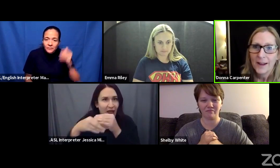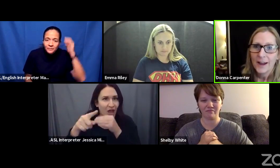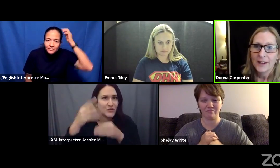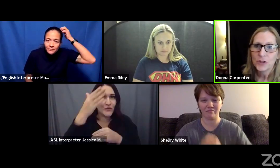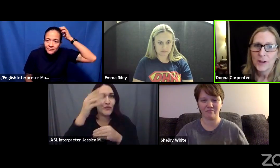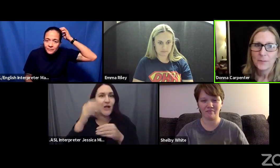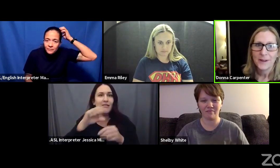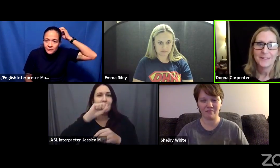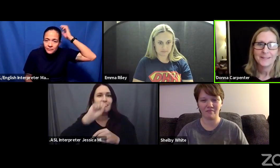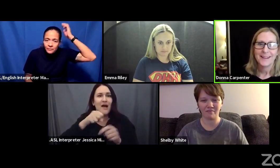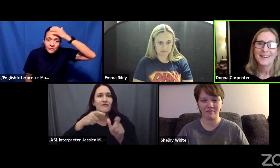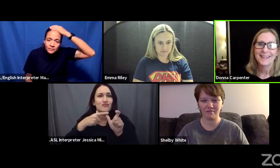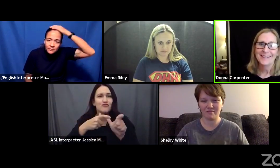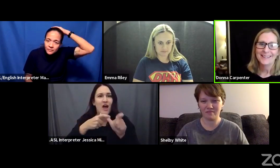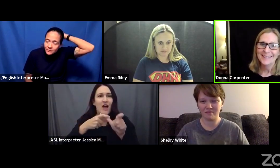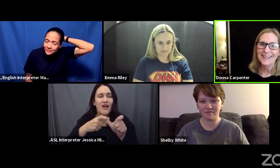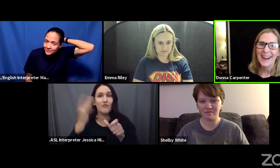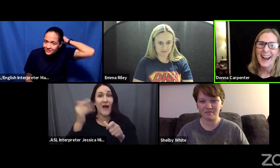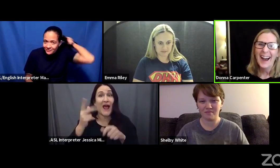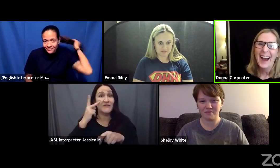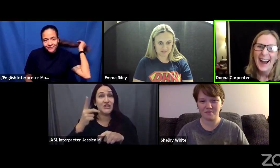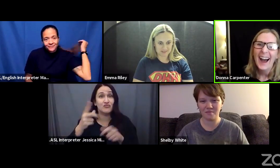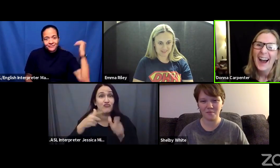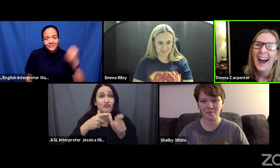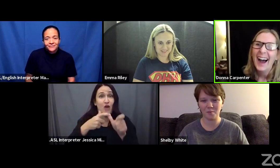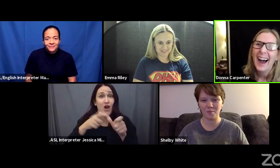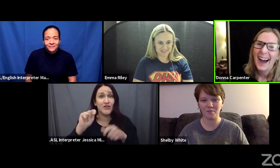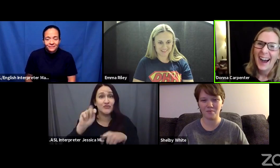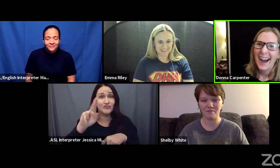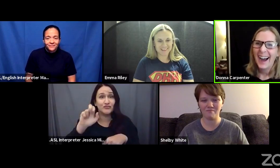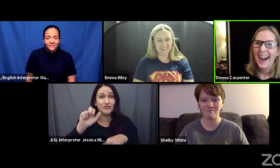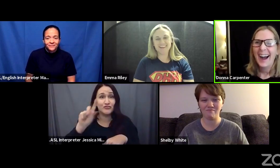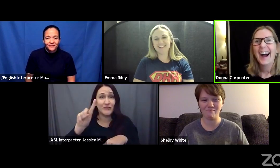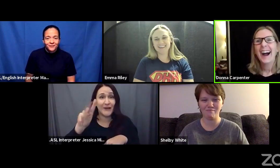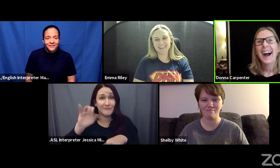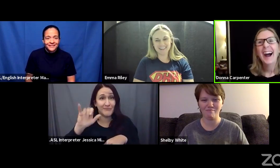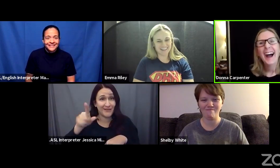you run on a treadmill. I